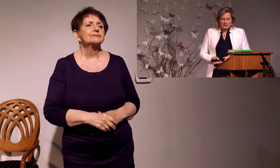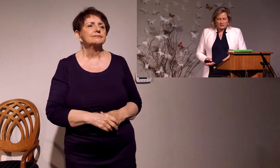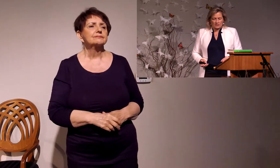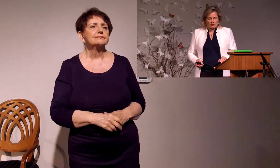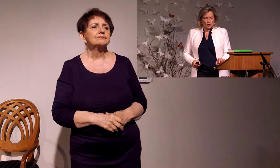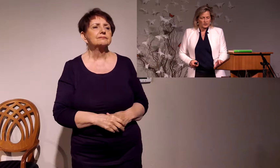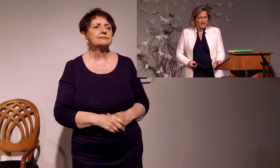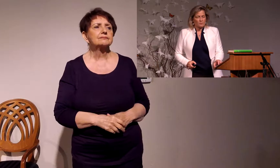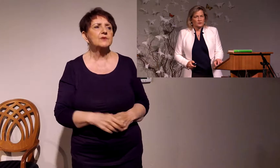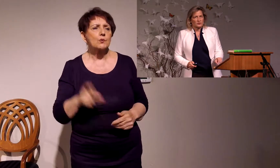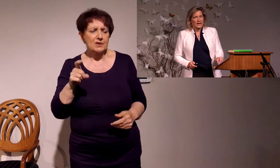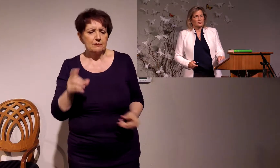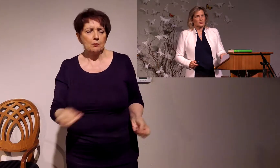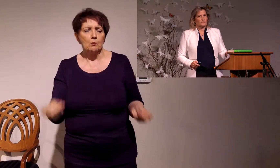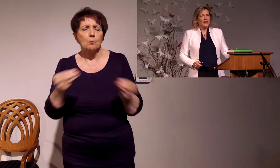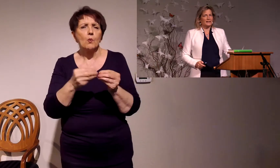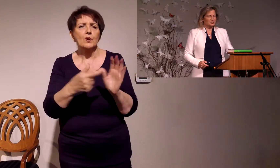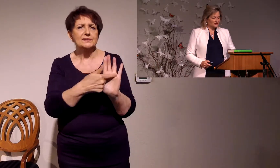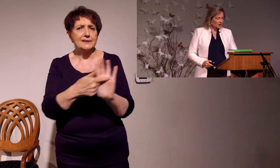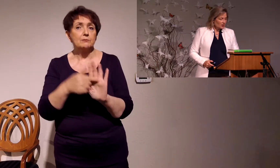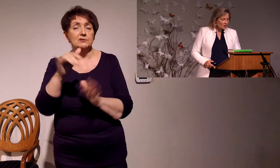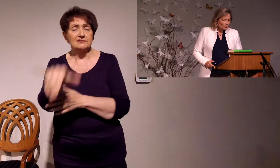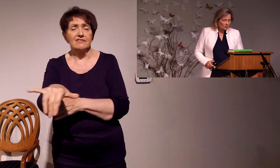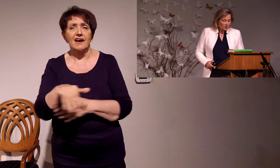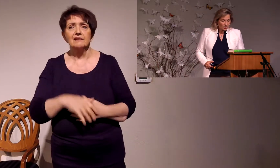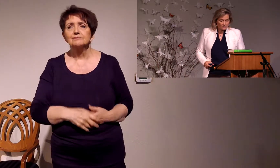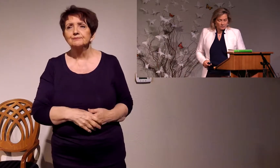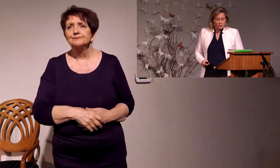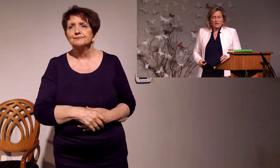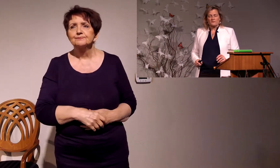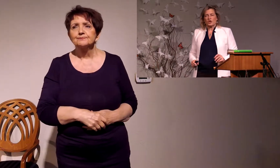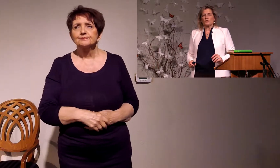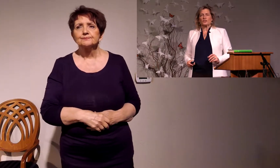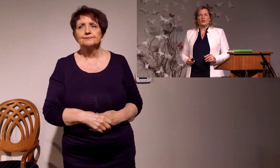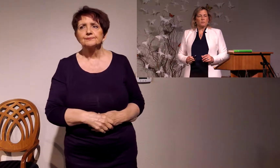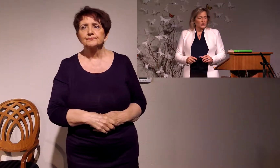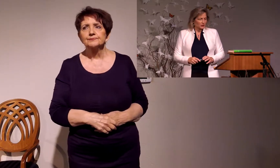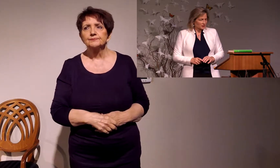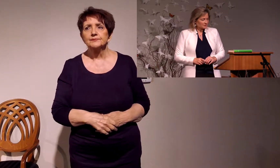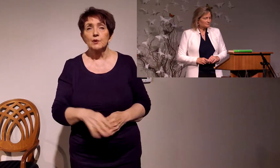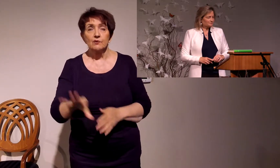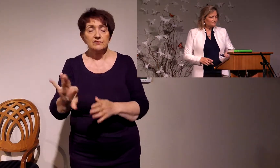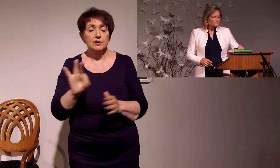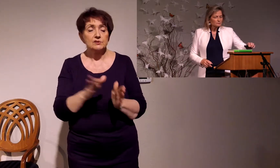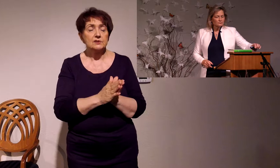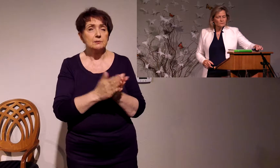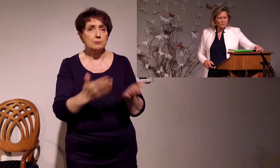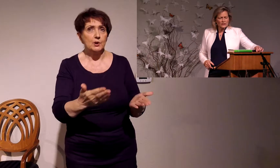We need more examples of that. So yes, we have chosen a book.